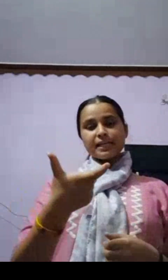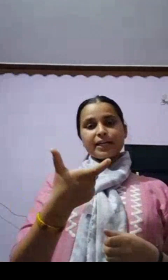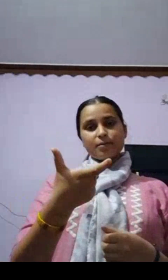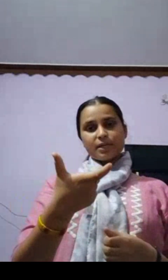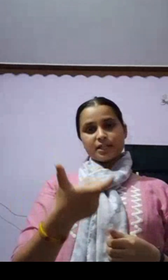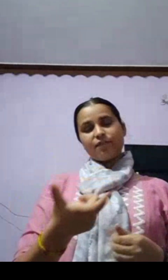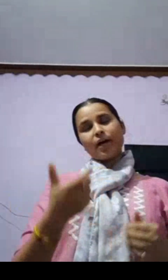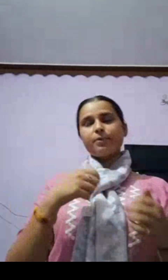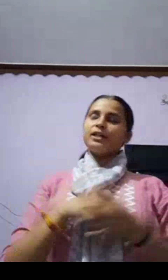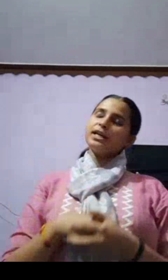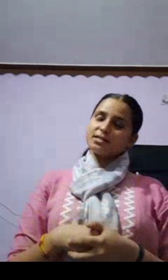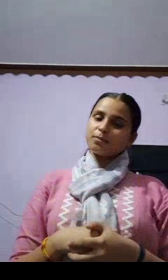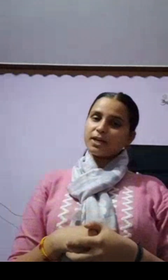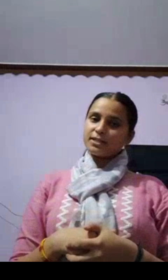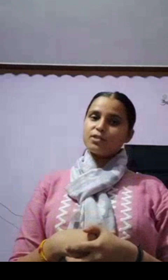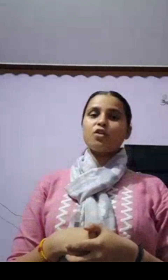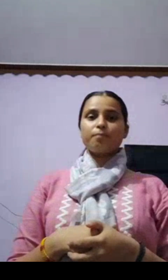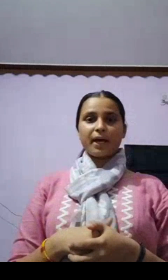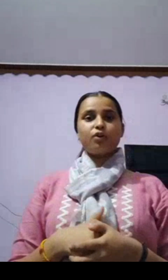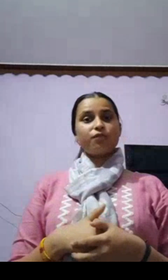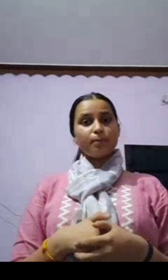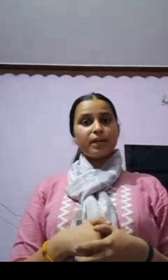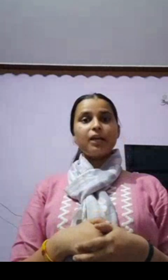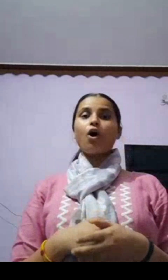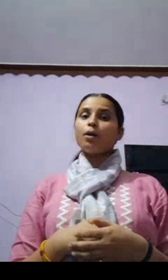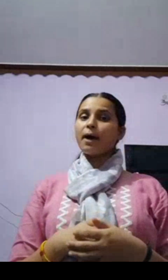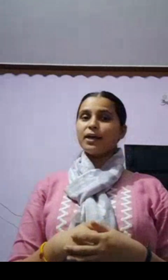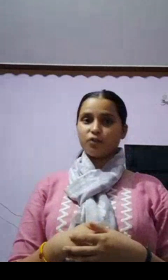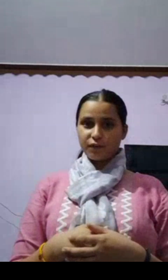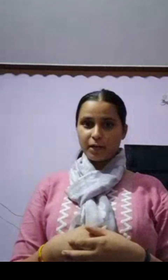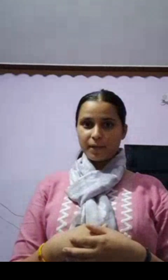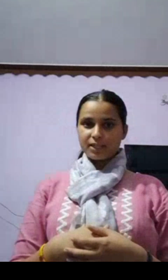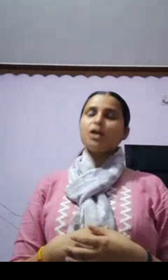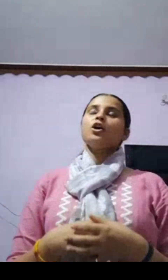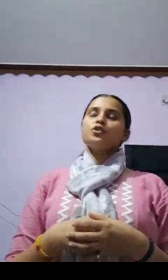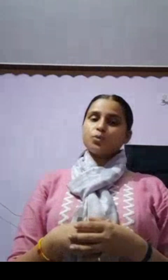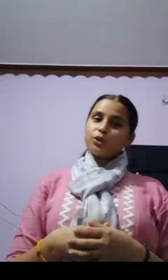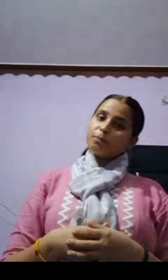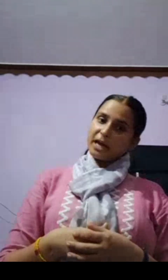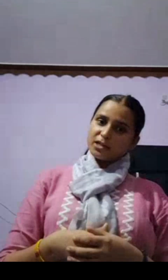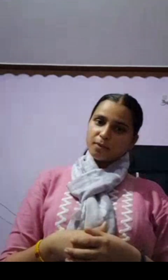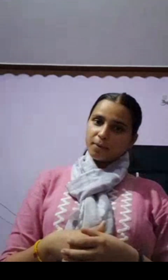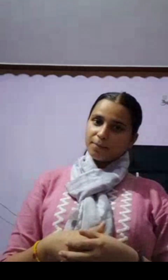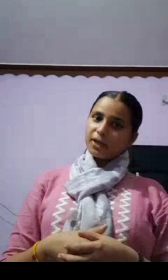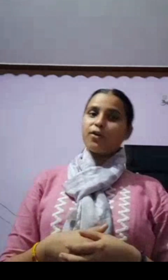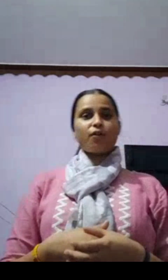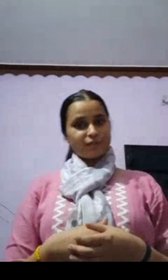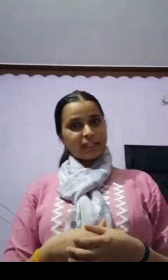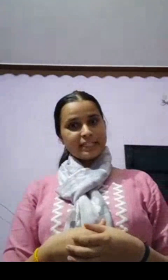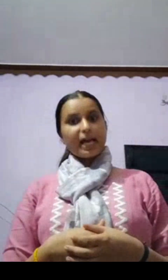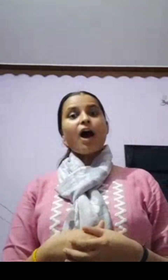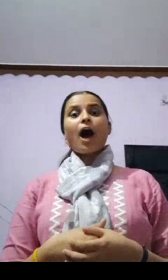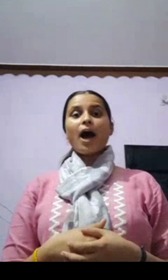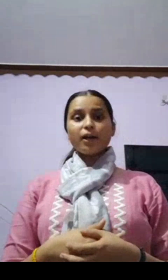the muscle fiber there is a presence of myofibril or myofilament. So the plasma membrane of these are